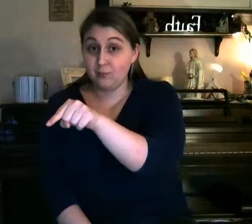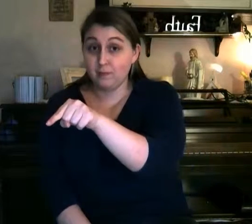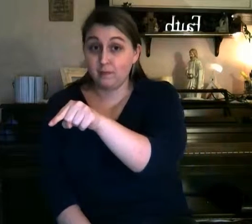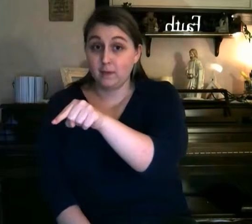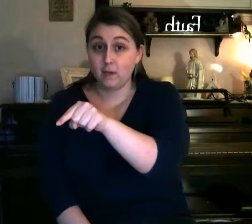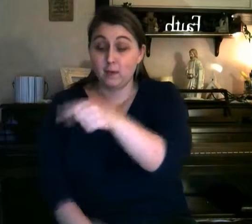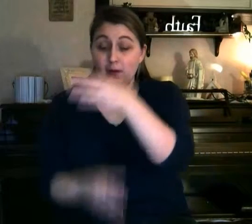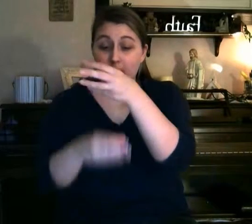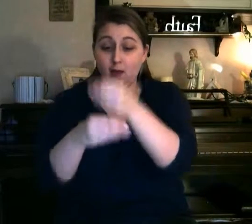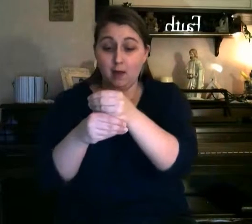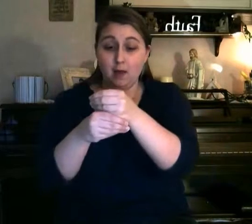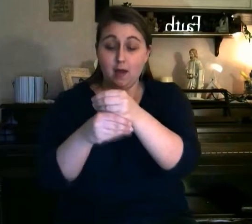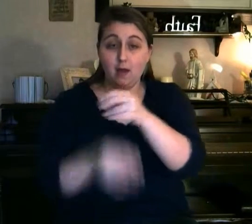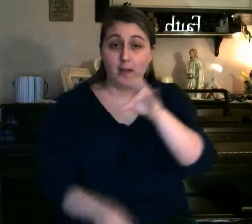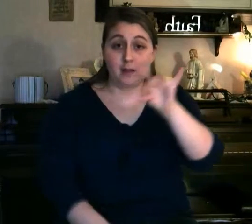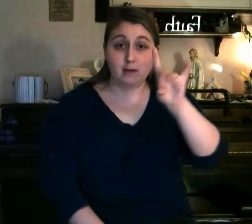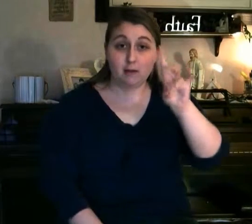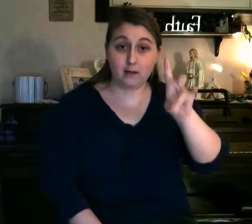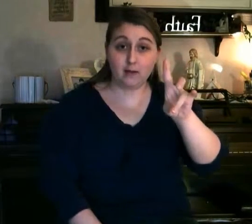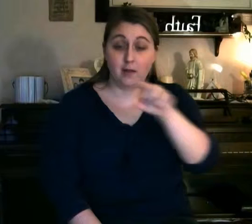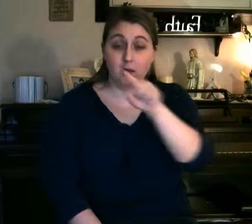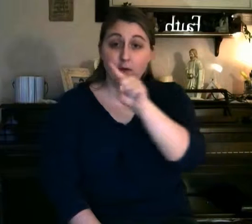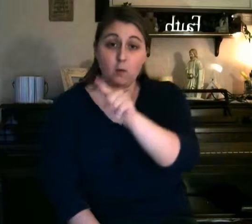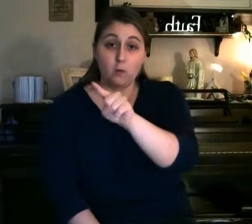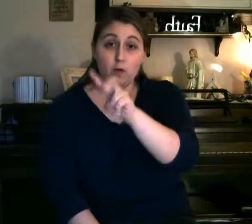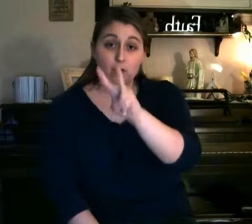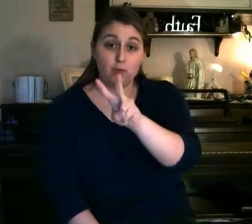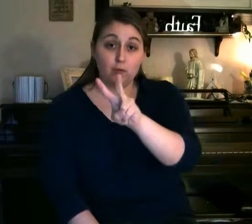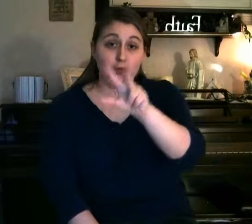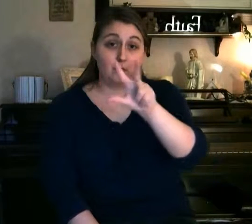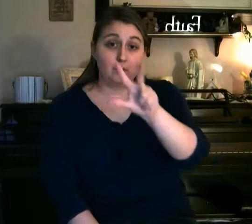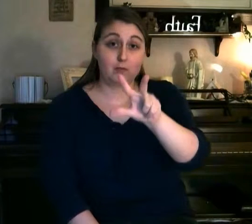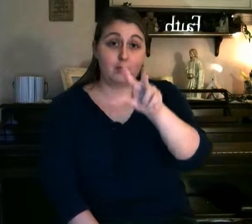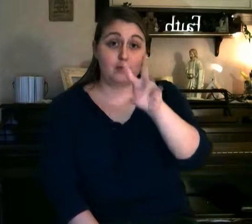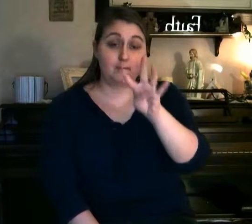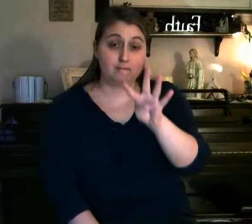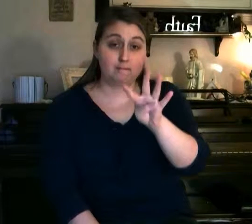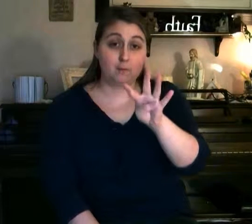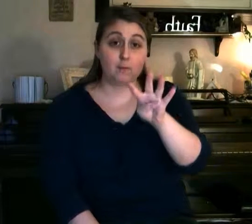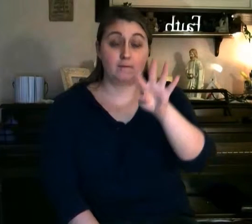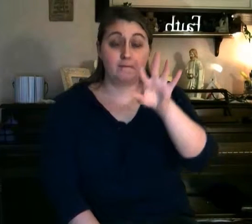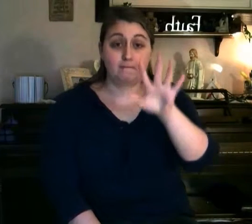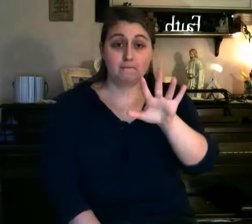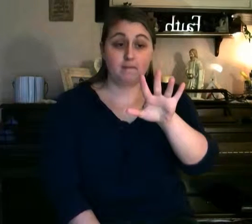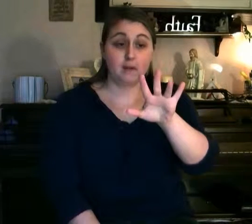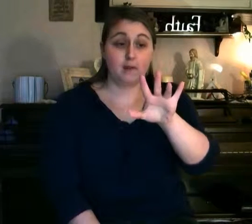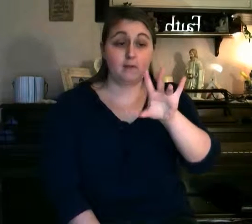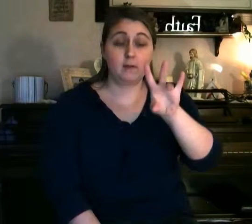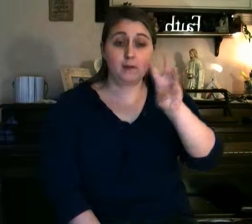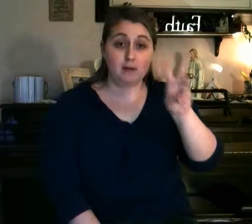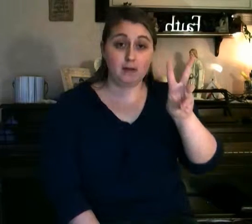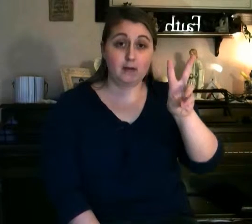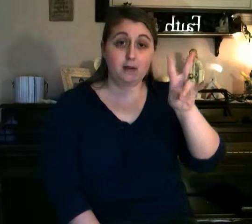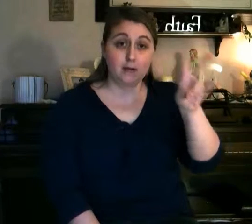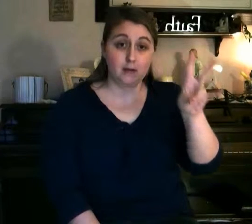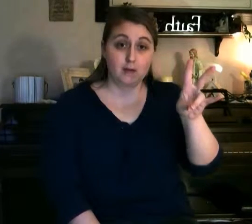to it. 1, 2, 3, 4, 5, 6,